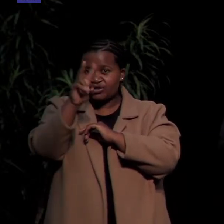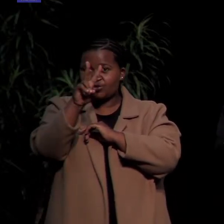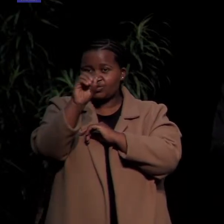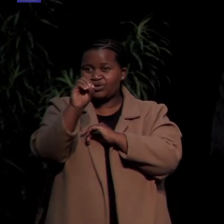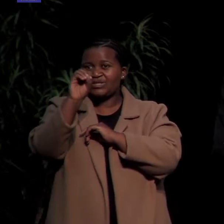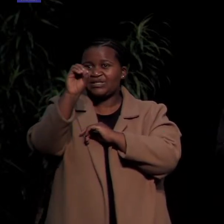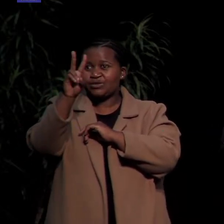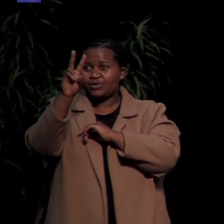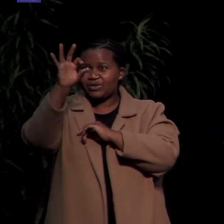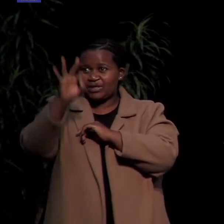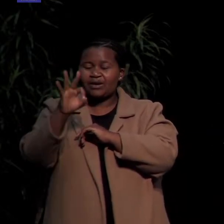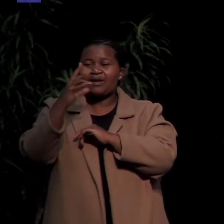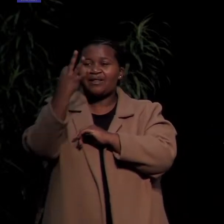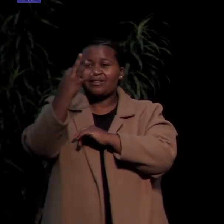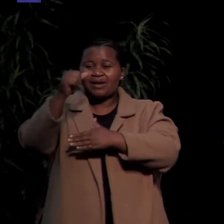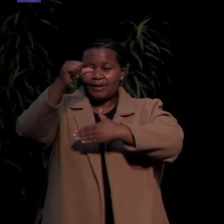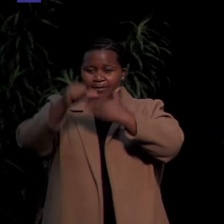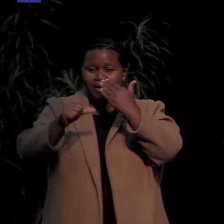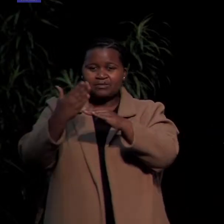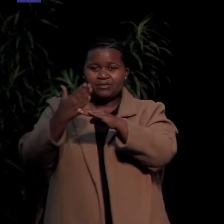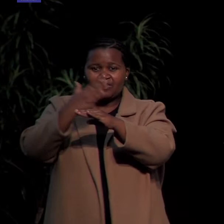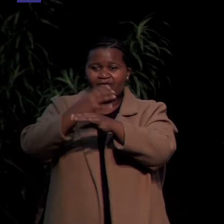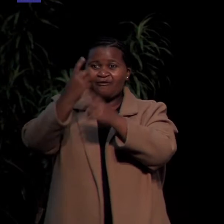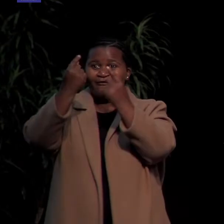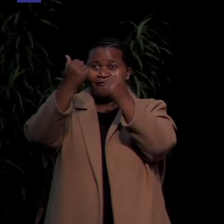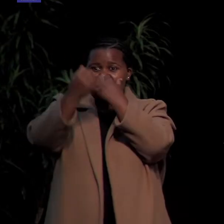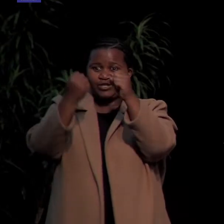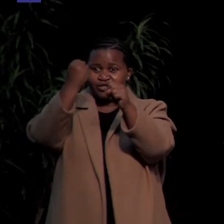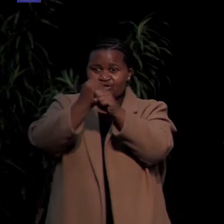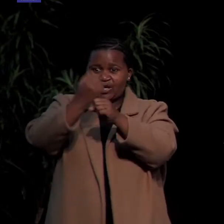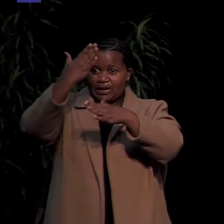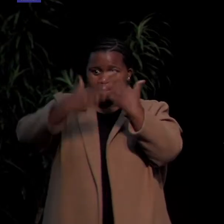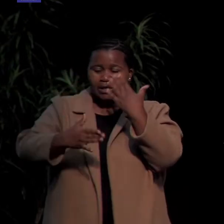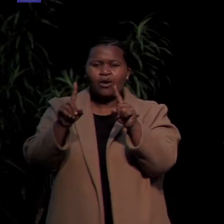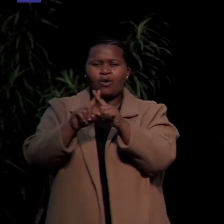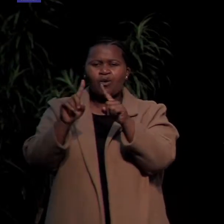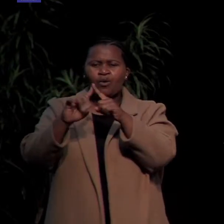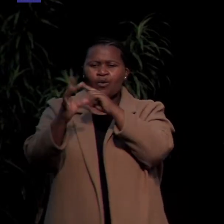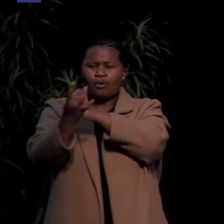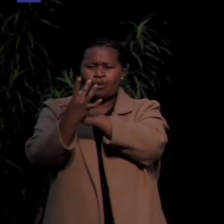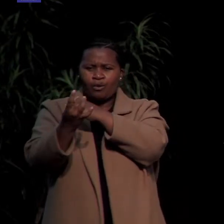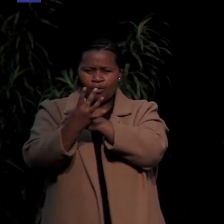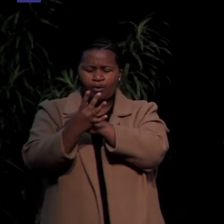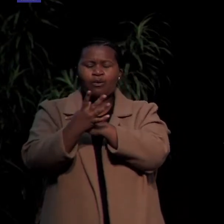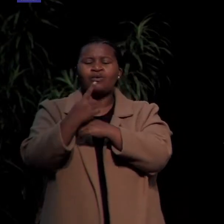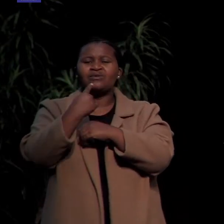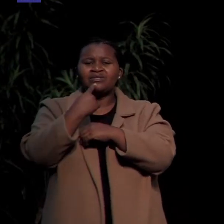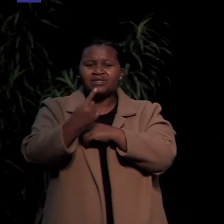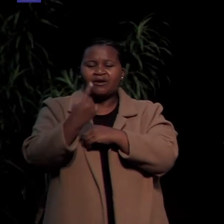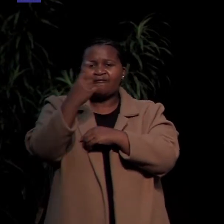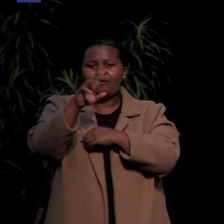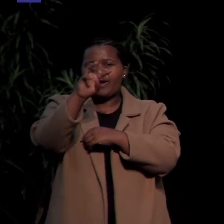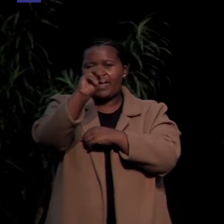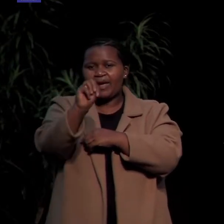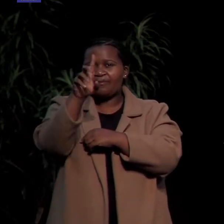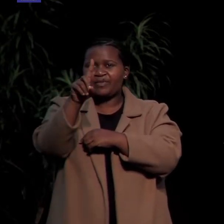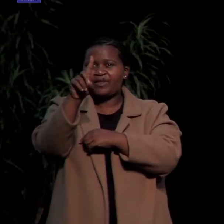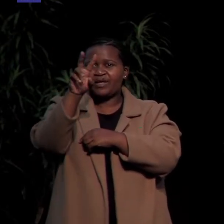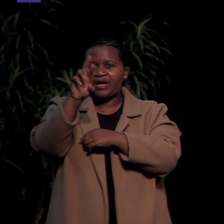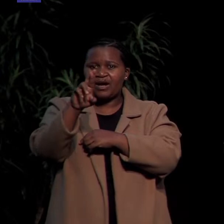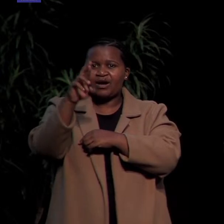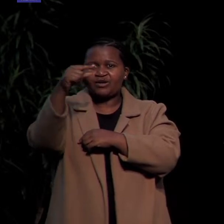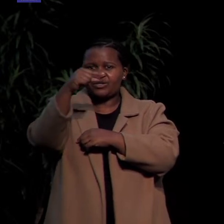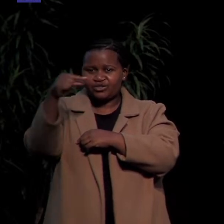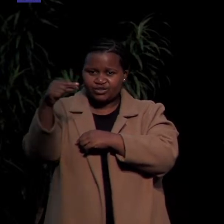3 months before the end of the financial year, and the city was advised by COGTA that a rollover application for the MDRG